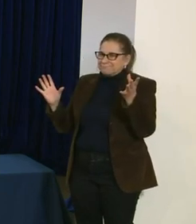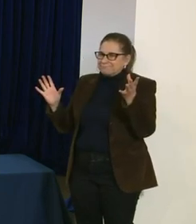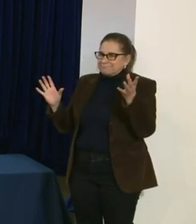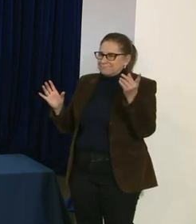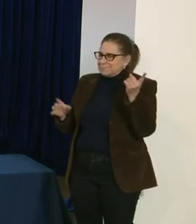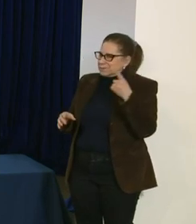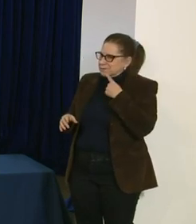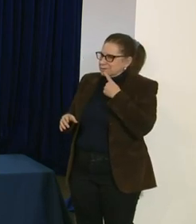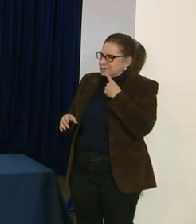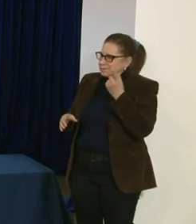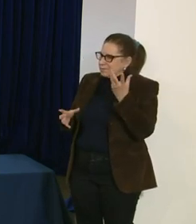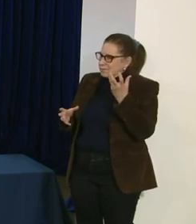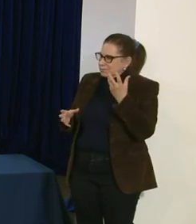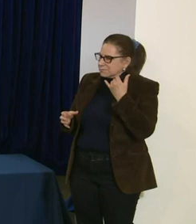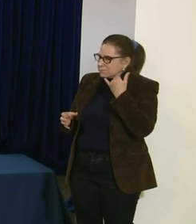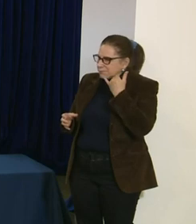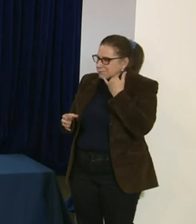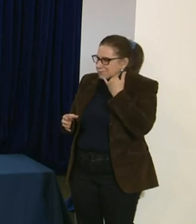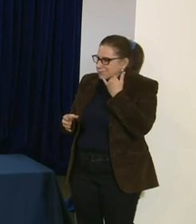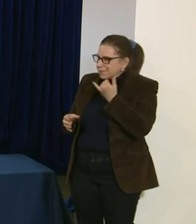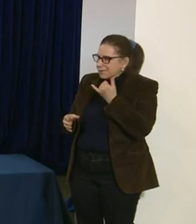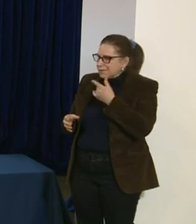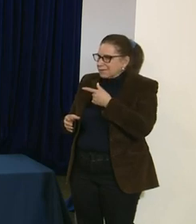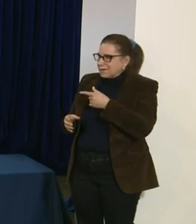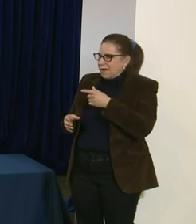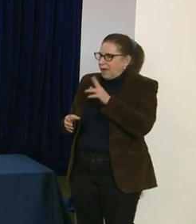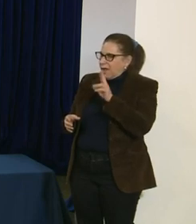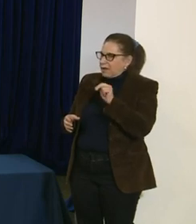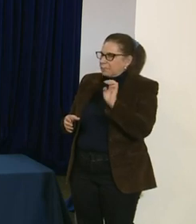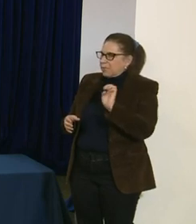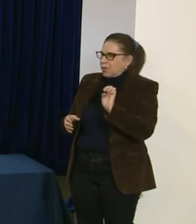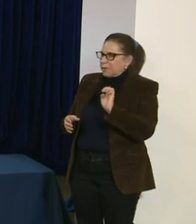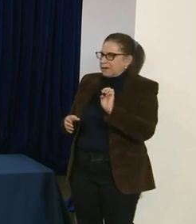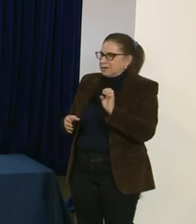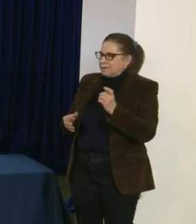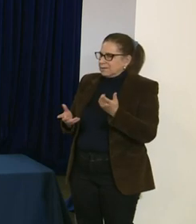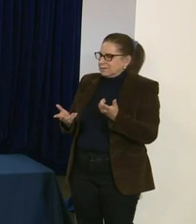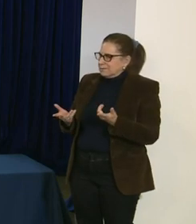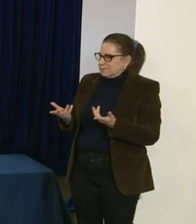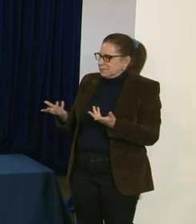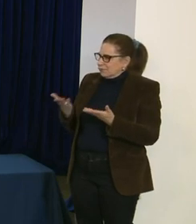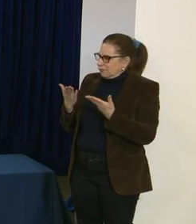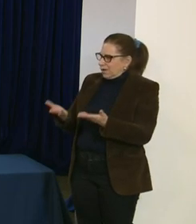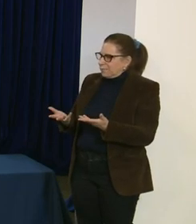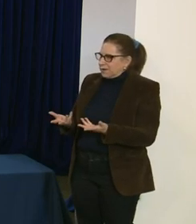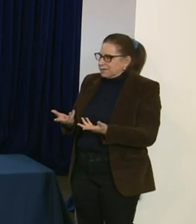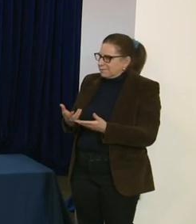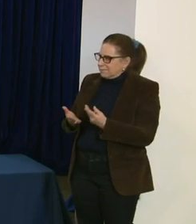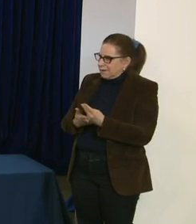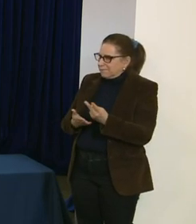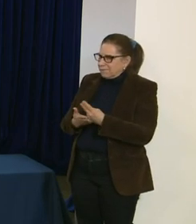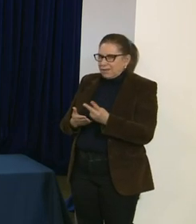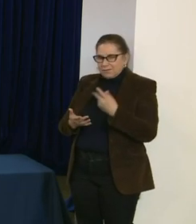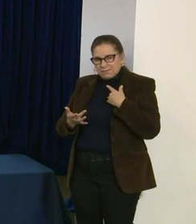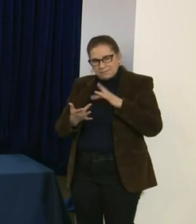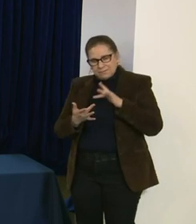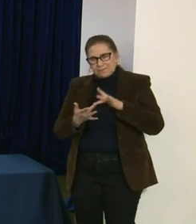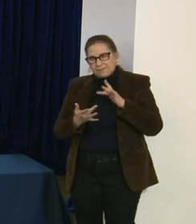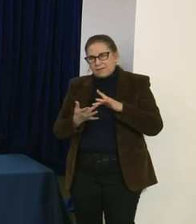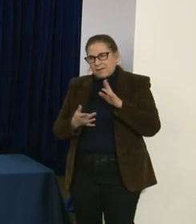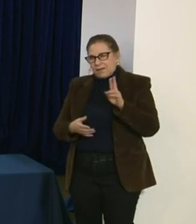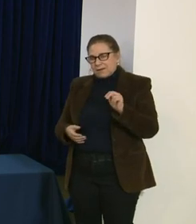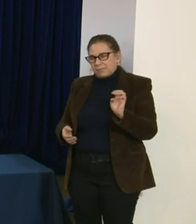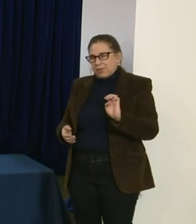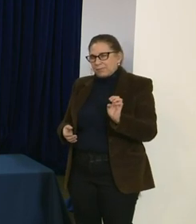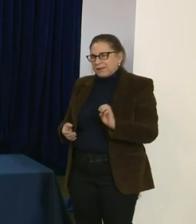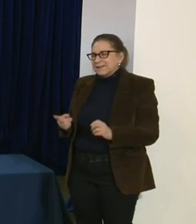the unemployment system, and so just the recommendations on how to move through that system. Well, thanks for the